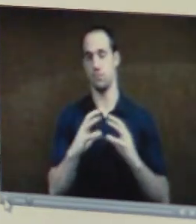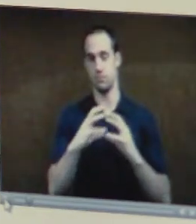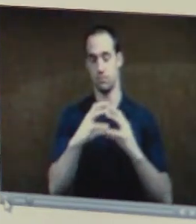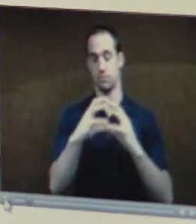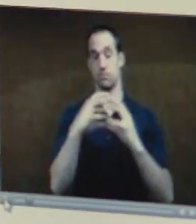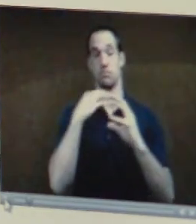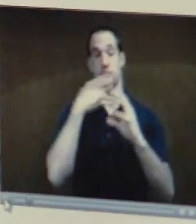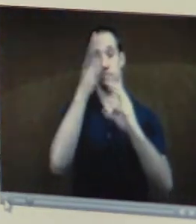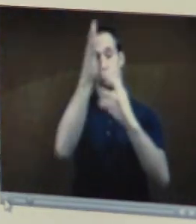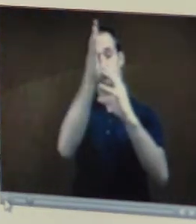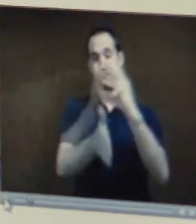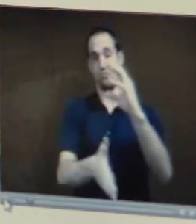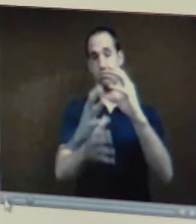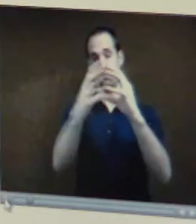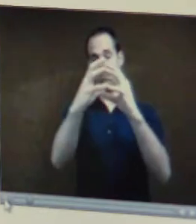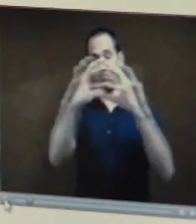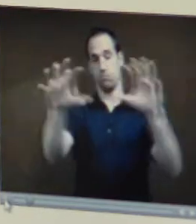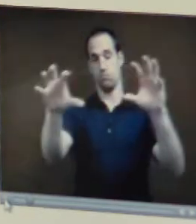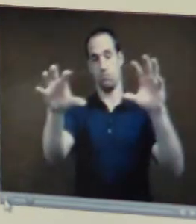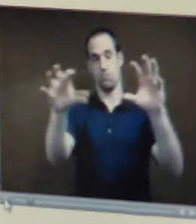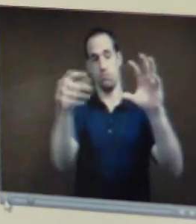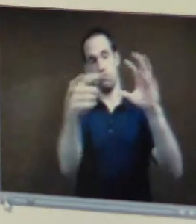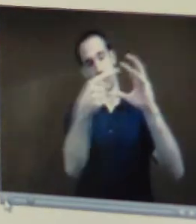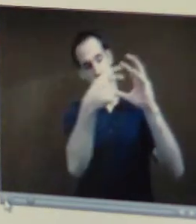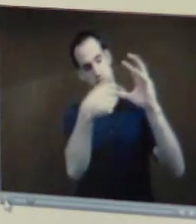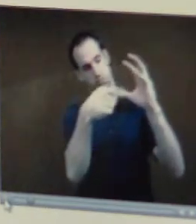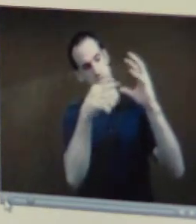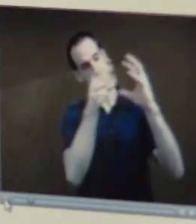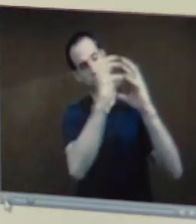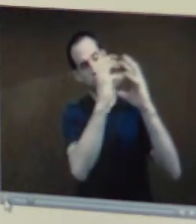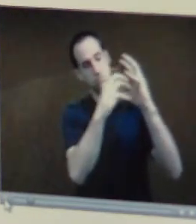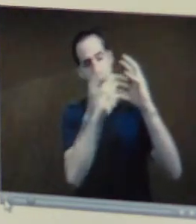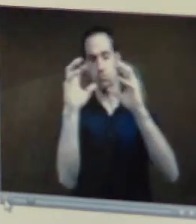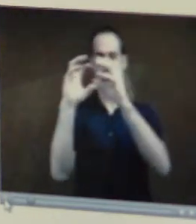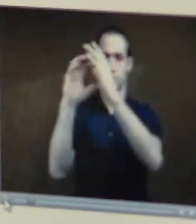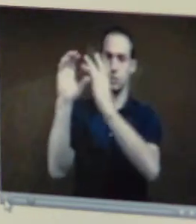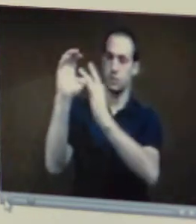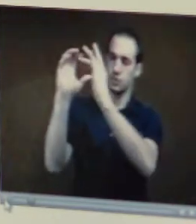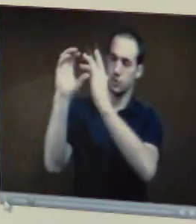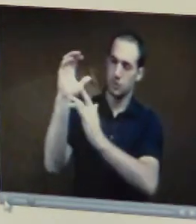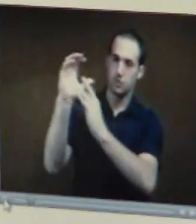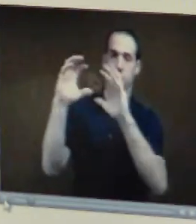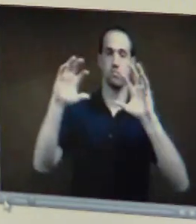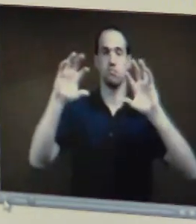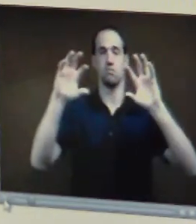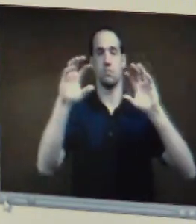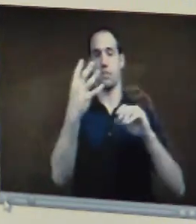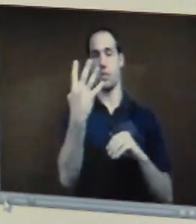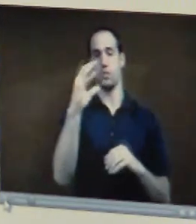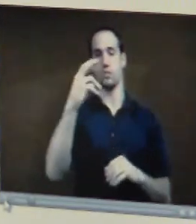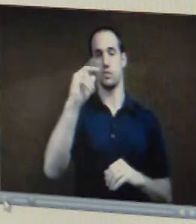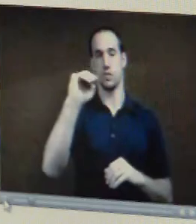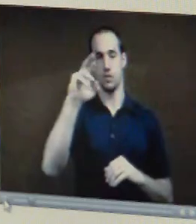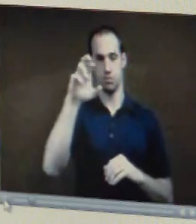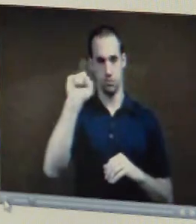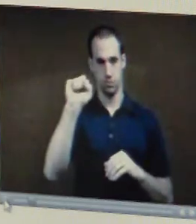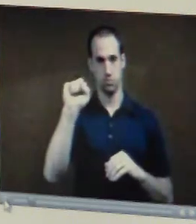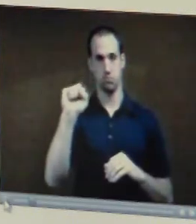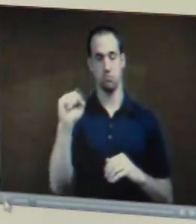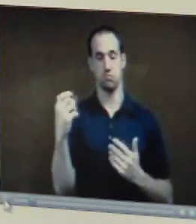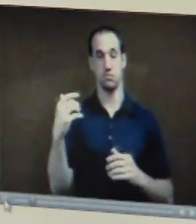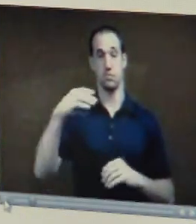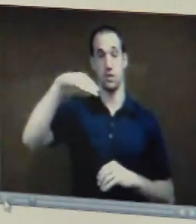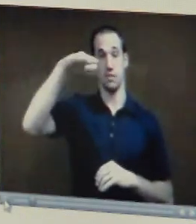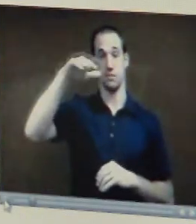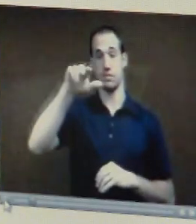that have these muscle cells. So if you dissect the heart, kind of look at the